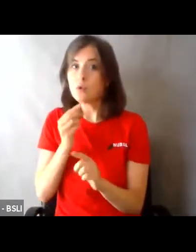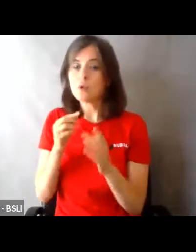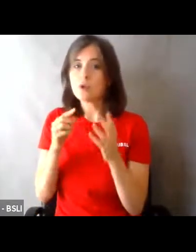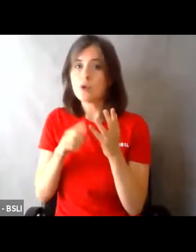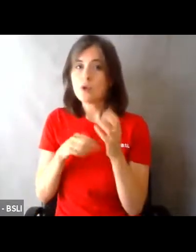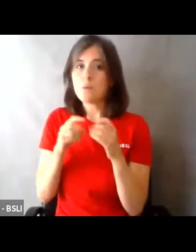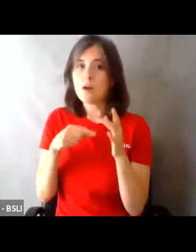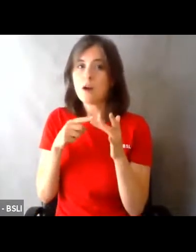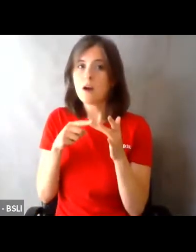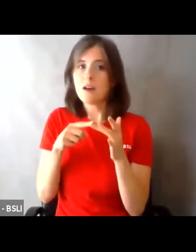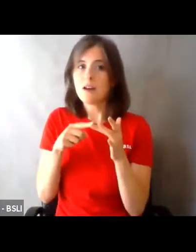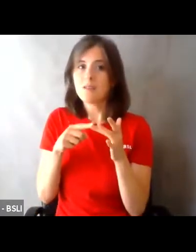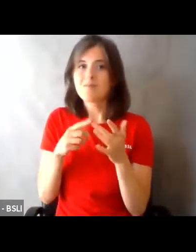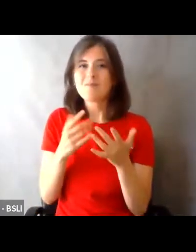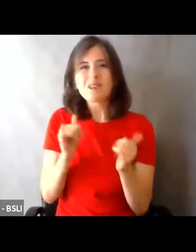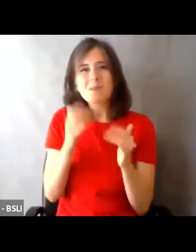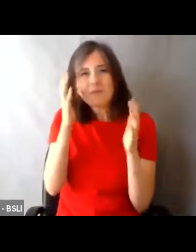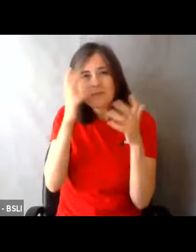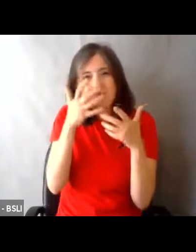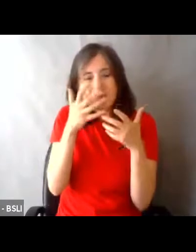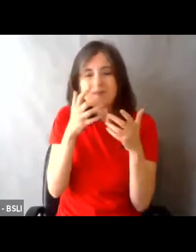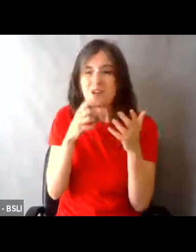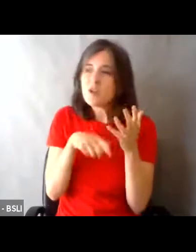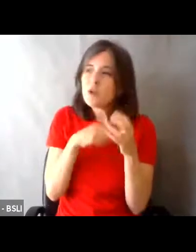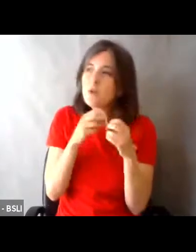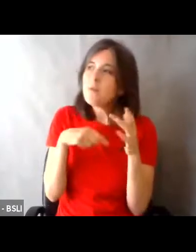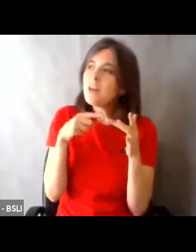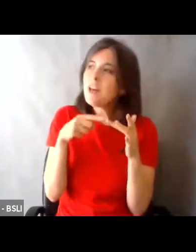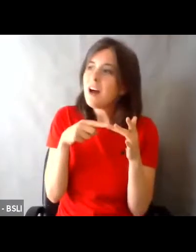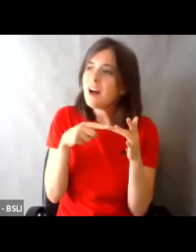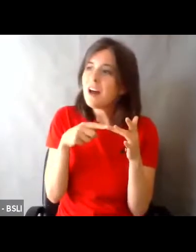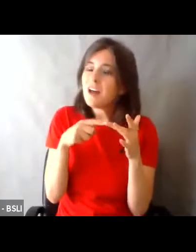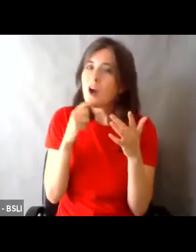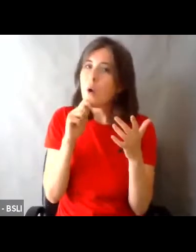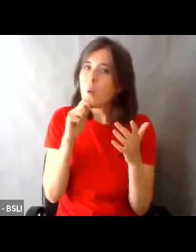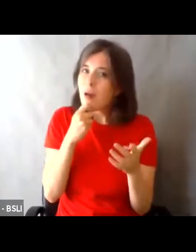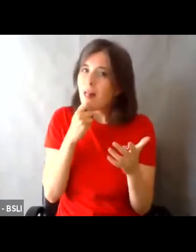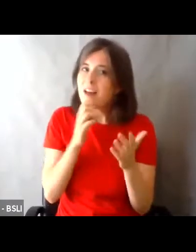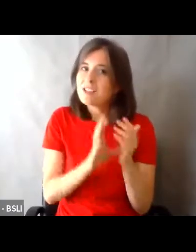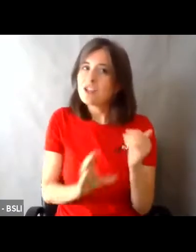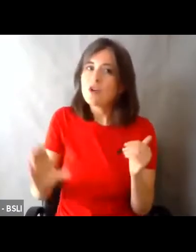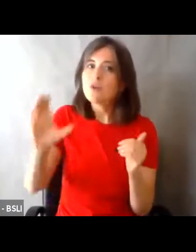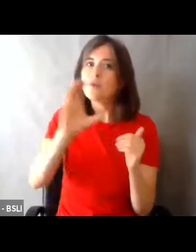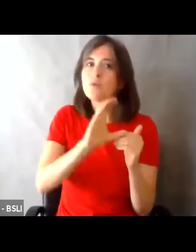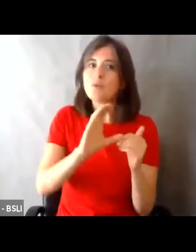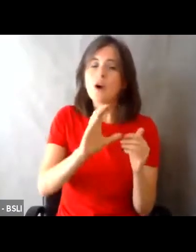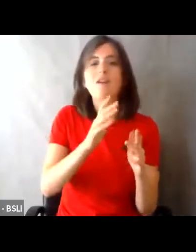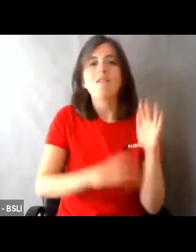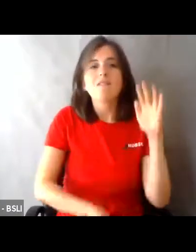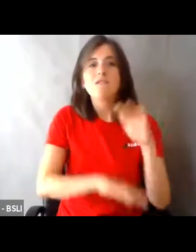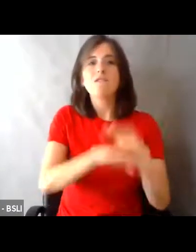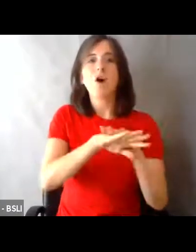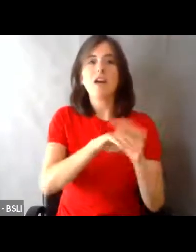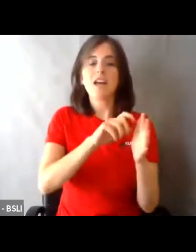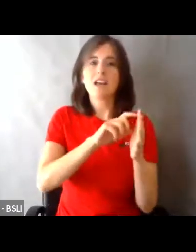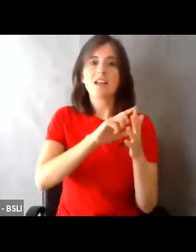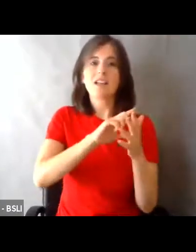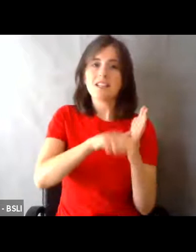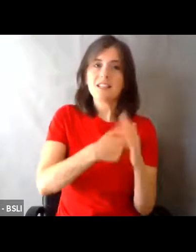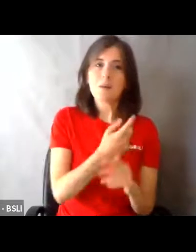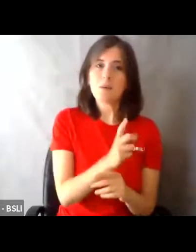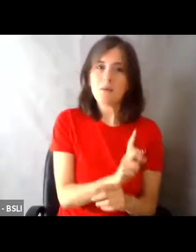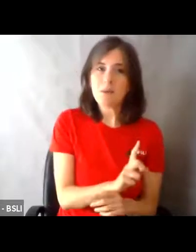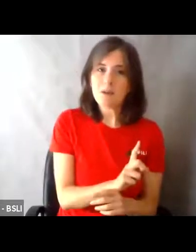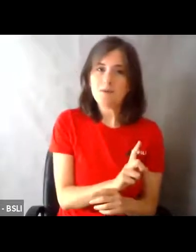that will contribute fully to the independent living of disabled people. And also just the economic practicalities,